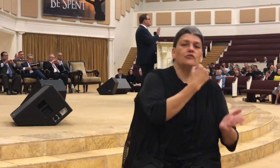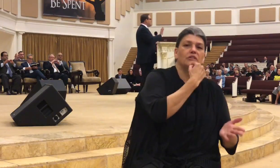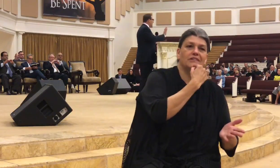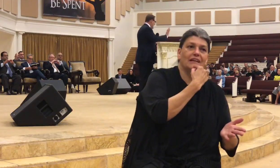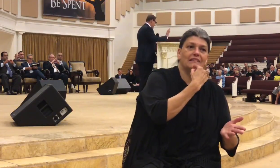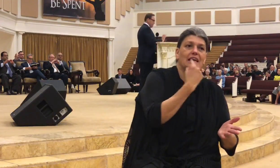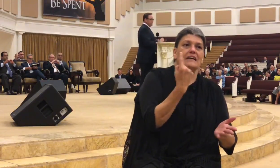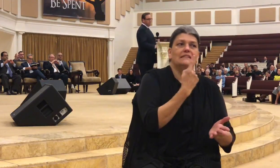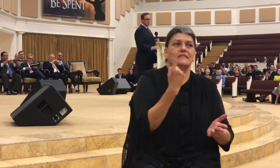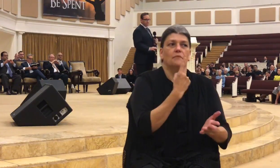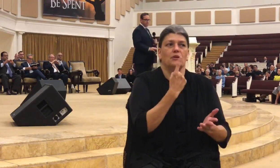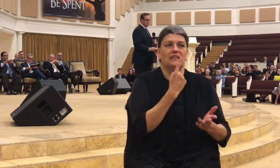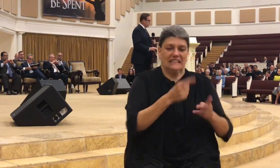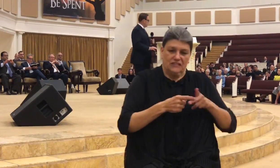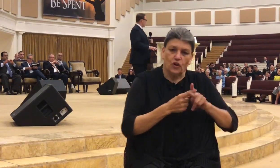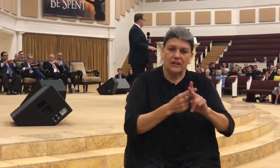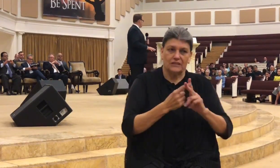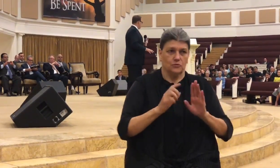is inciting.